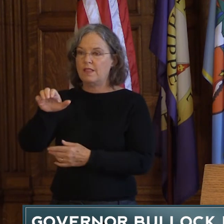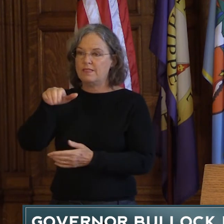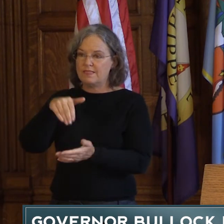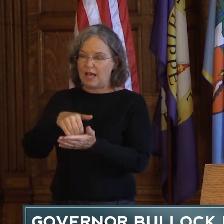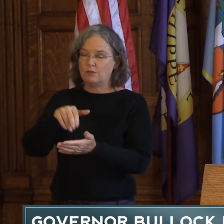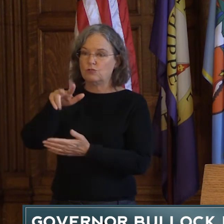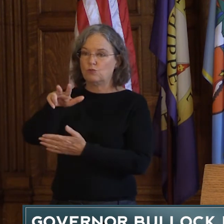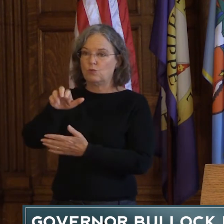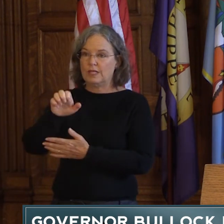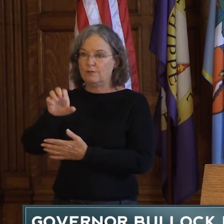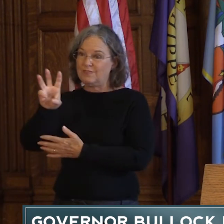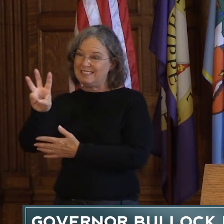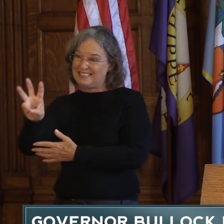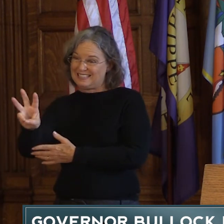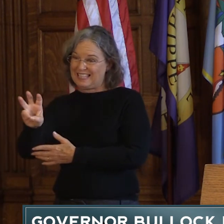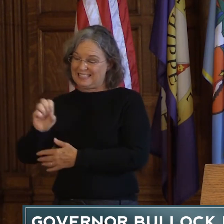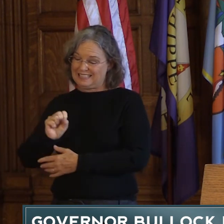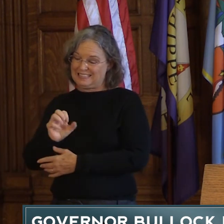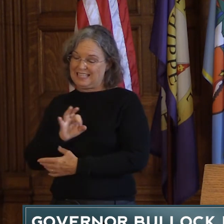1,306 staff.